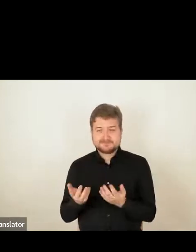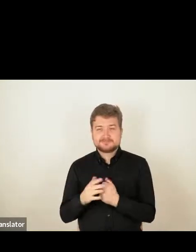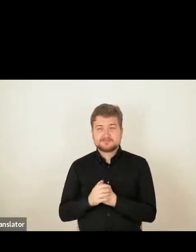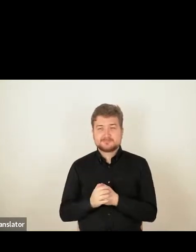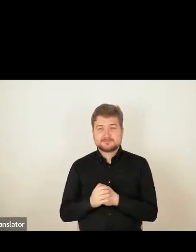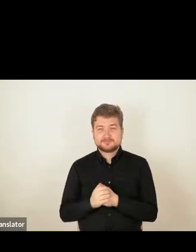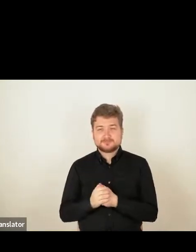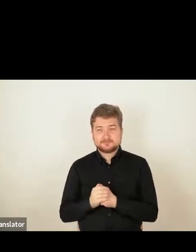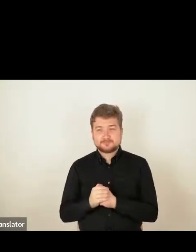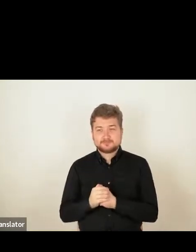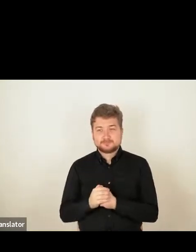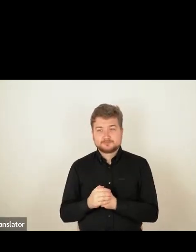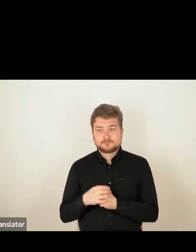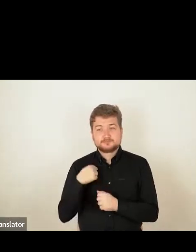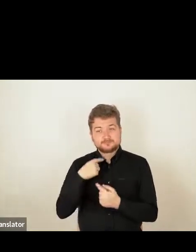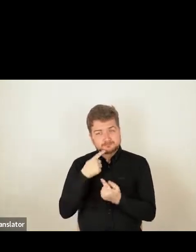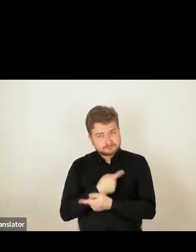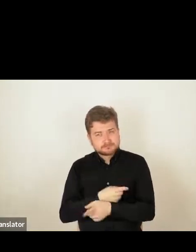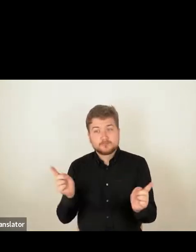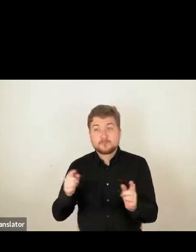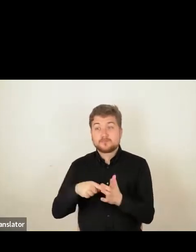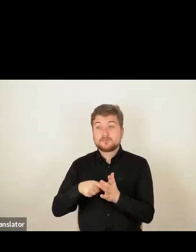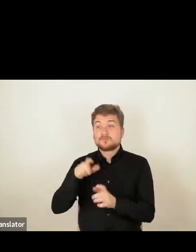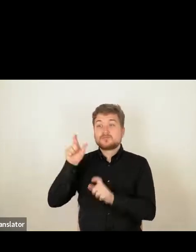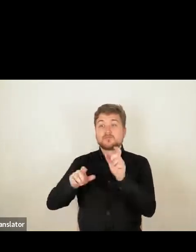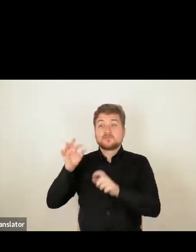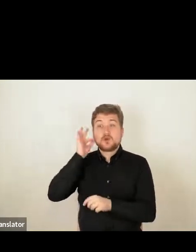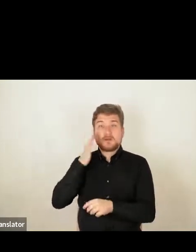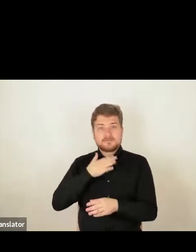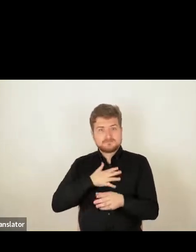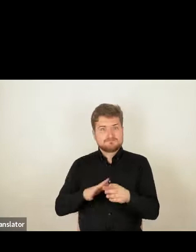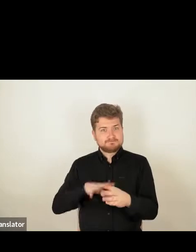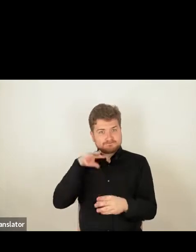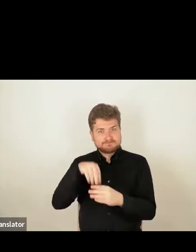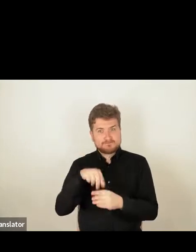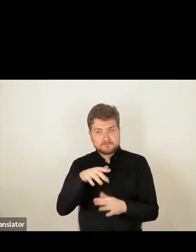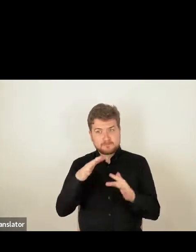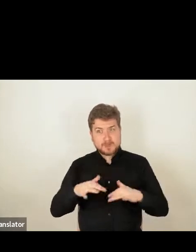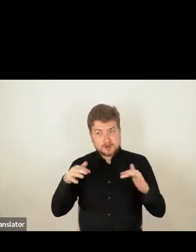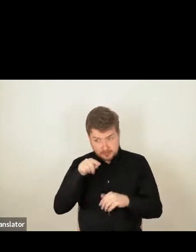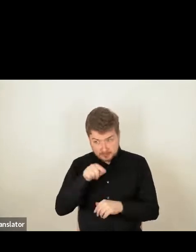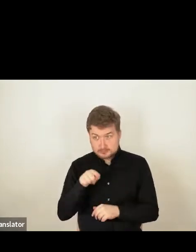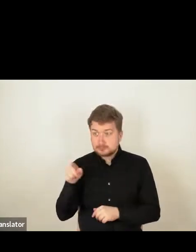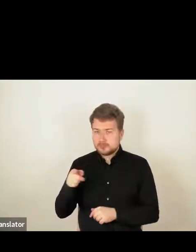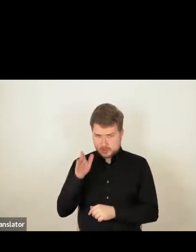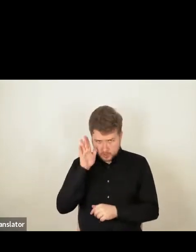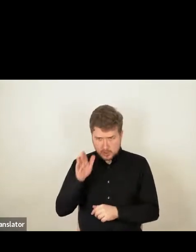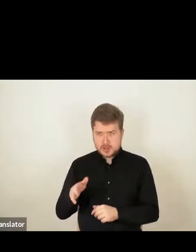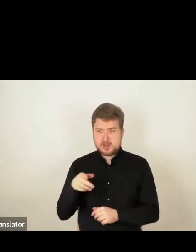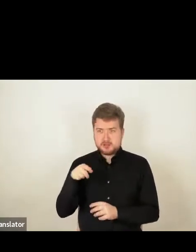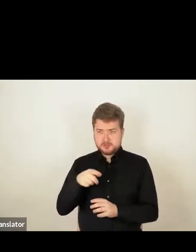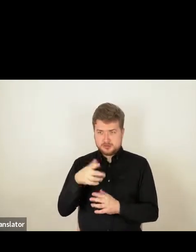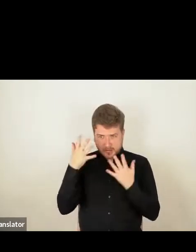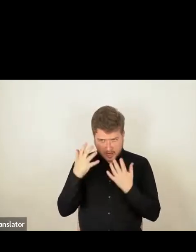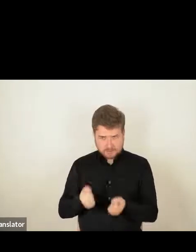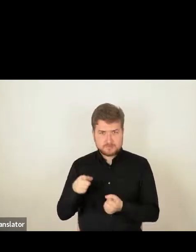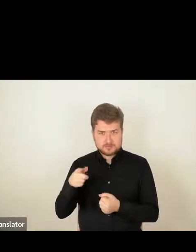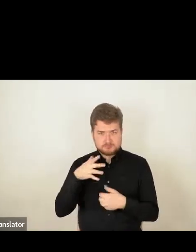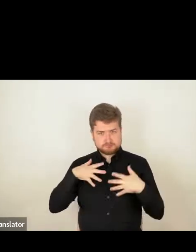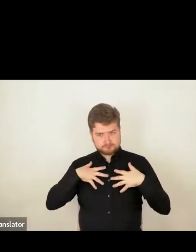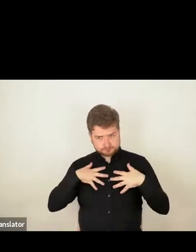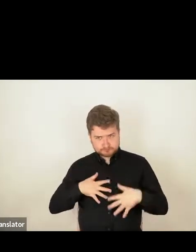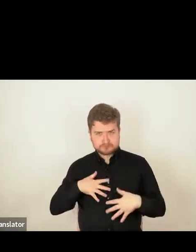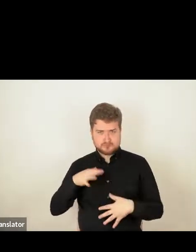women who were going forward for election, you have a choice. You can be a woman who campaigns